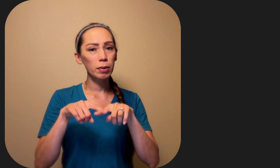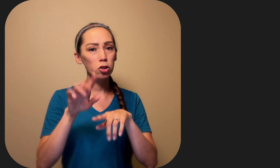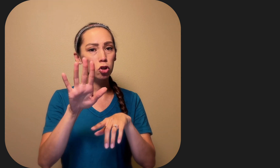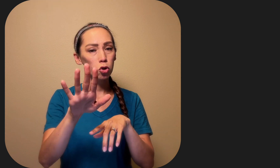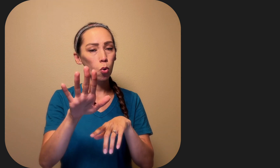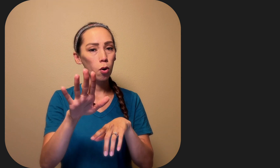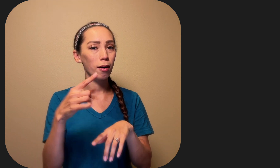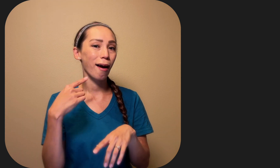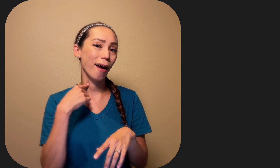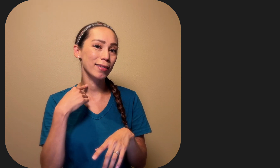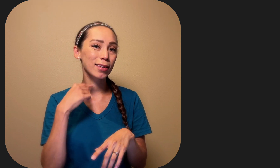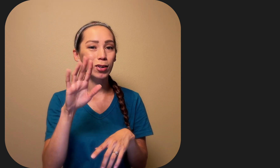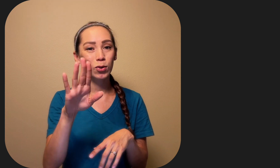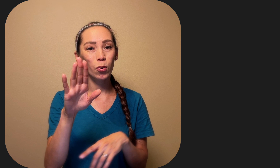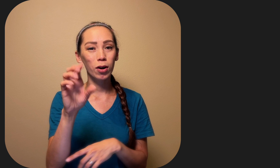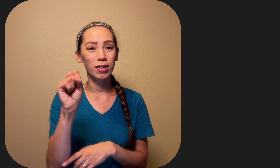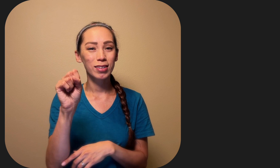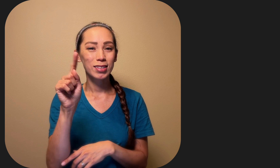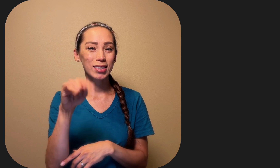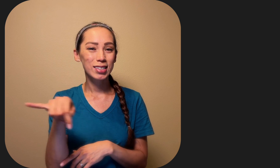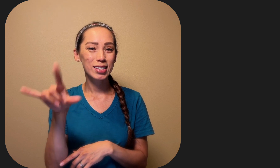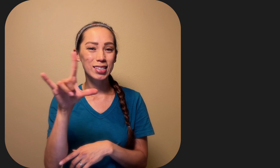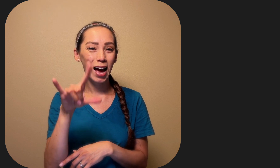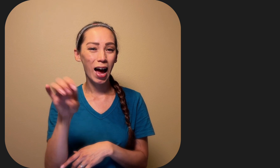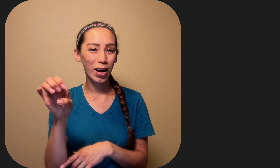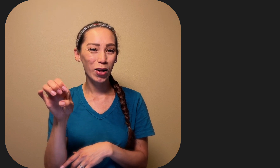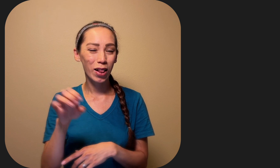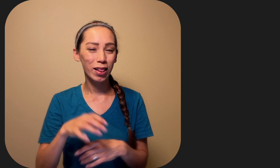depends on your style and your accent.